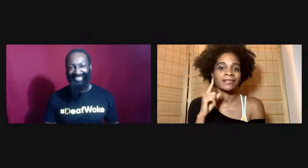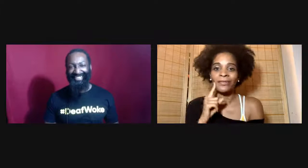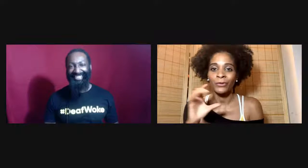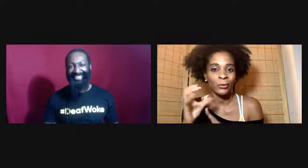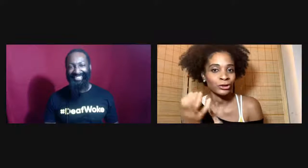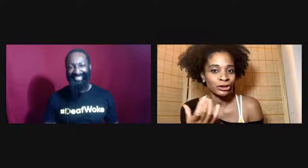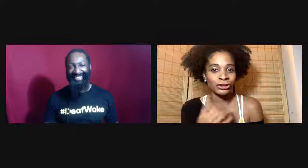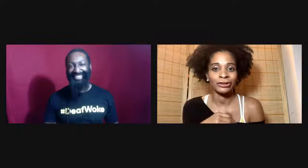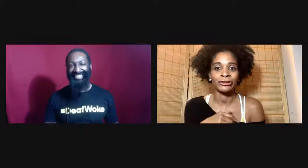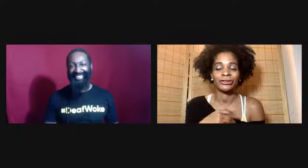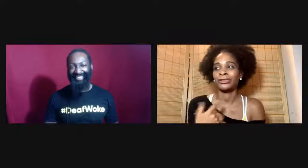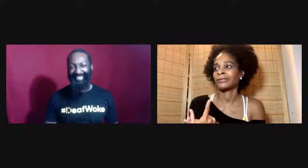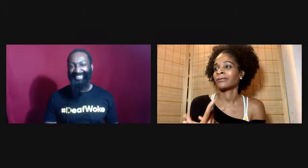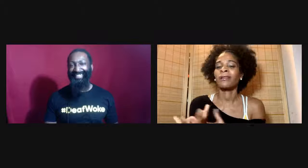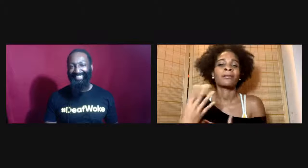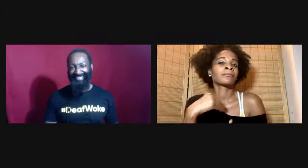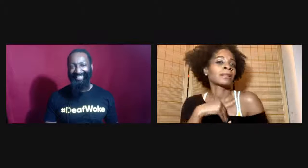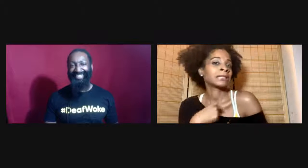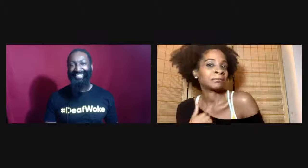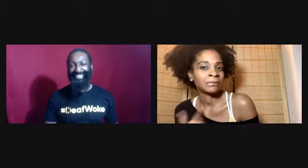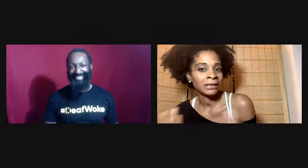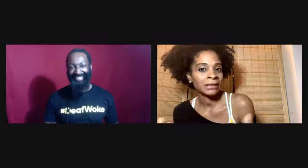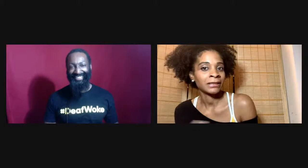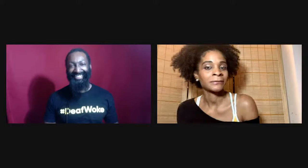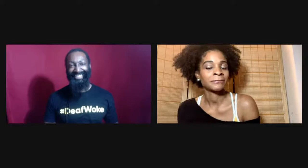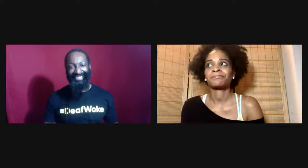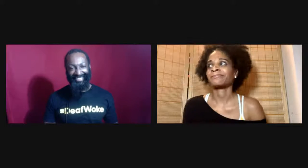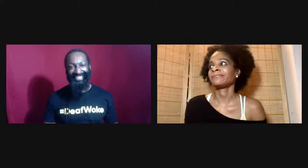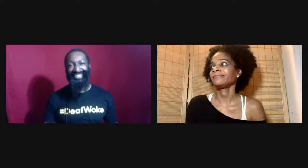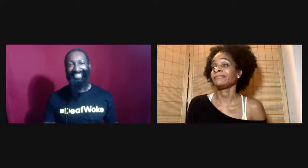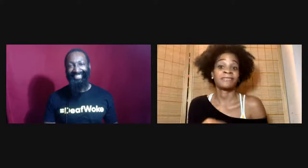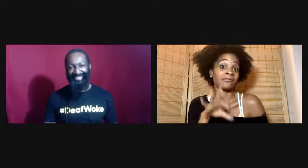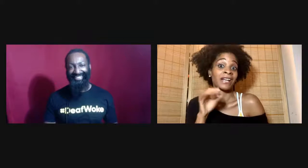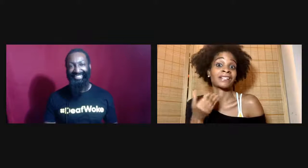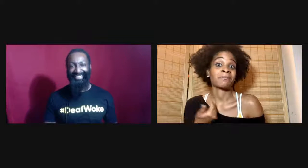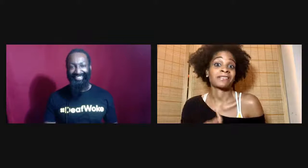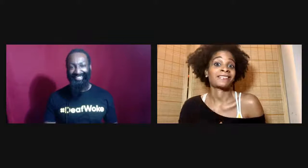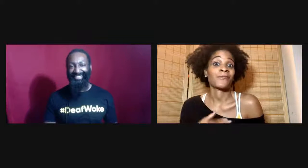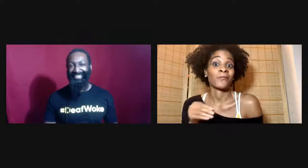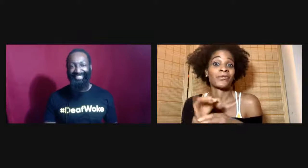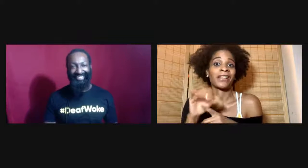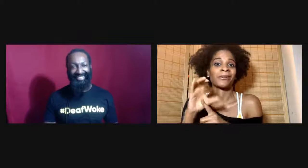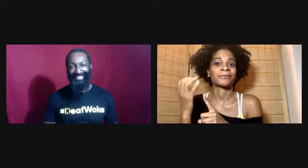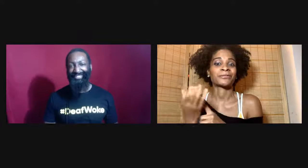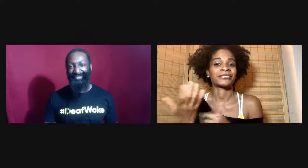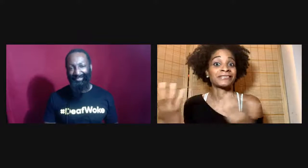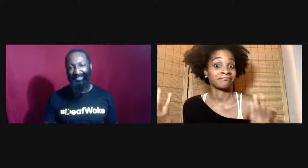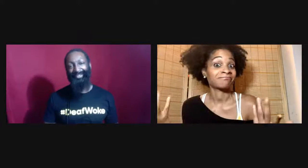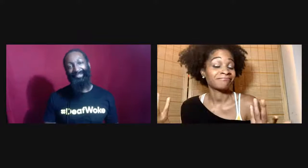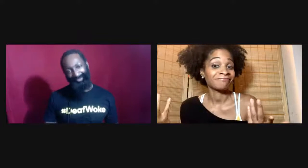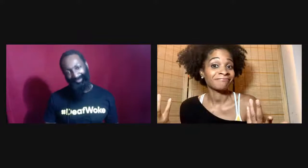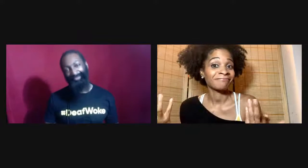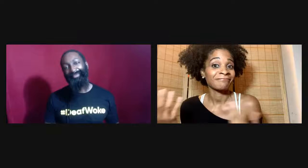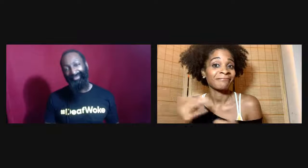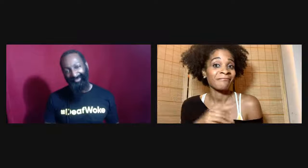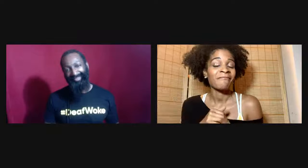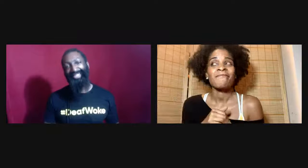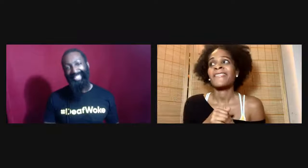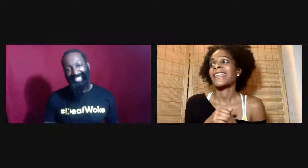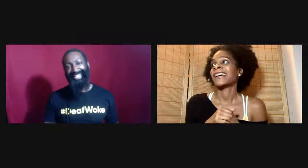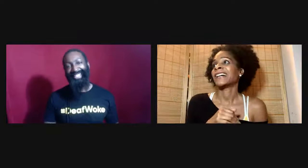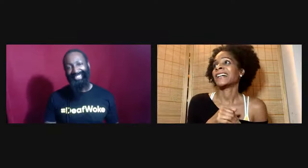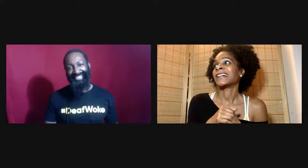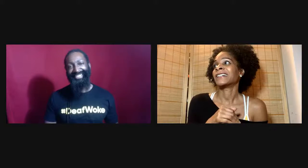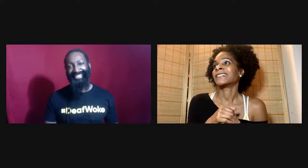my authentic self, and I found deaf culture, and you know, it is such a deep part of me now, and